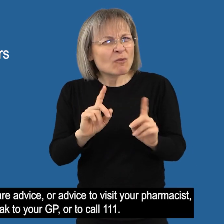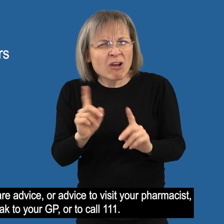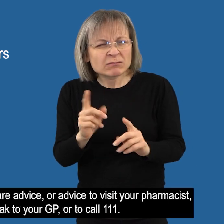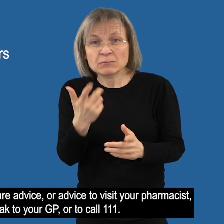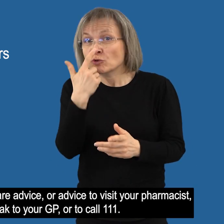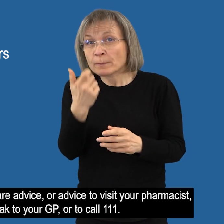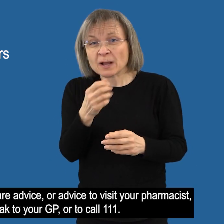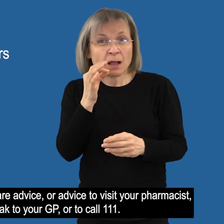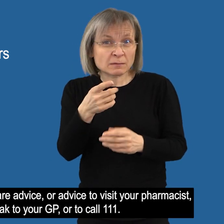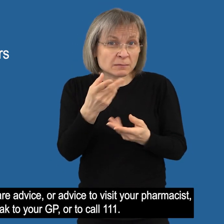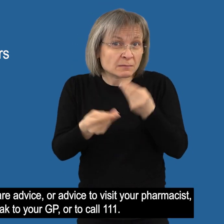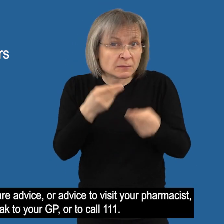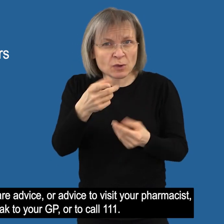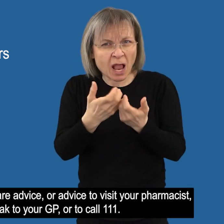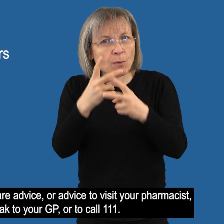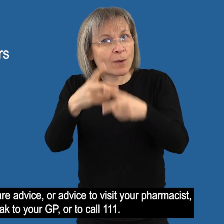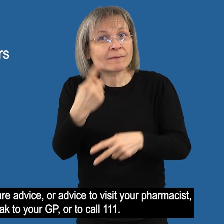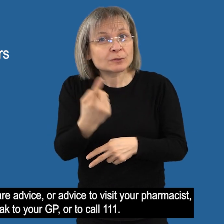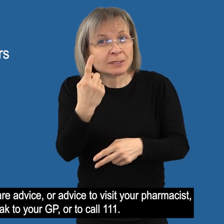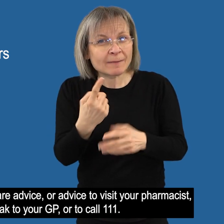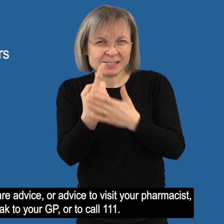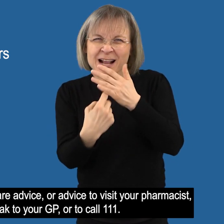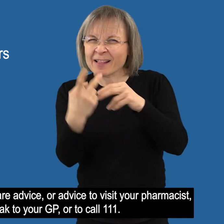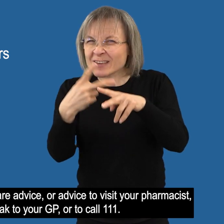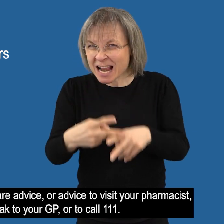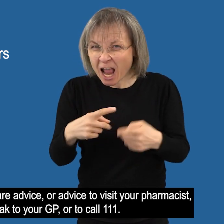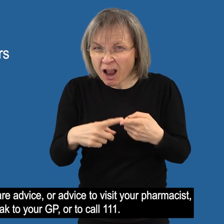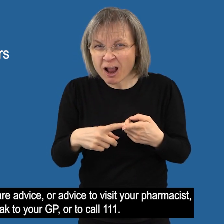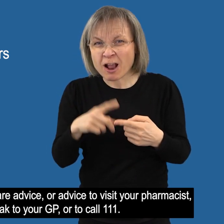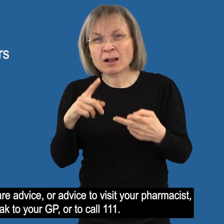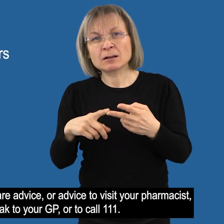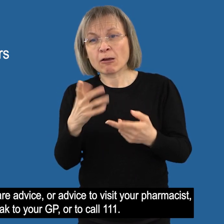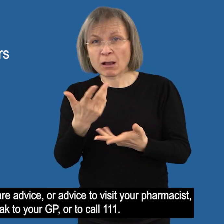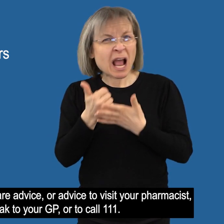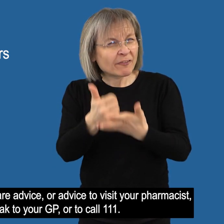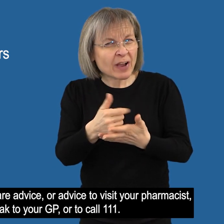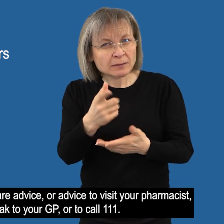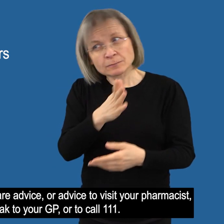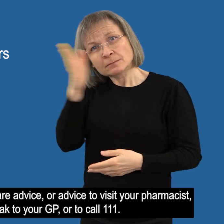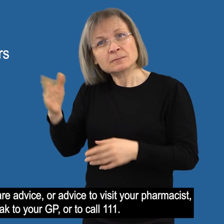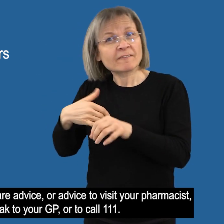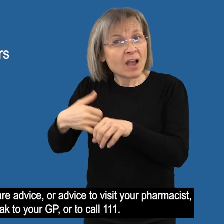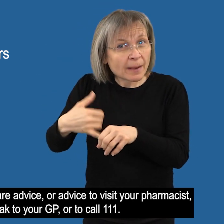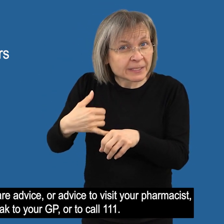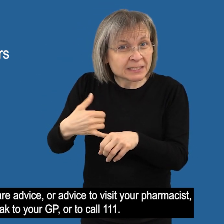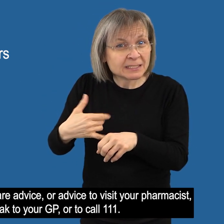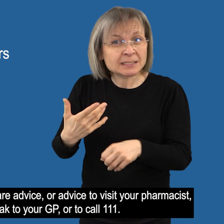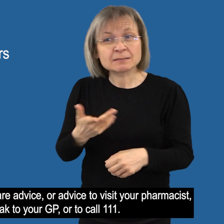This could be self-care advice, or advice to visit your pharmacist, speak to your GP, or to call